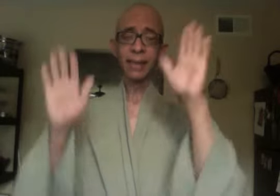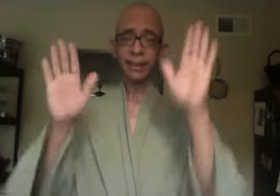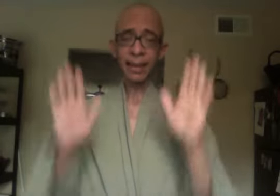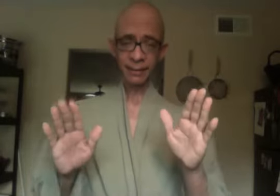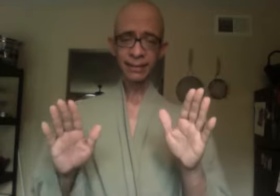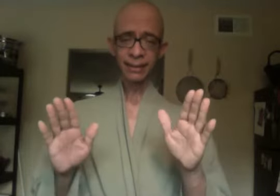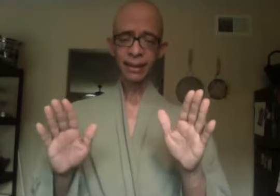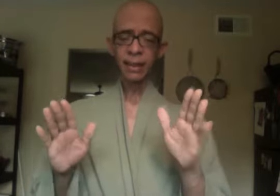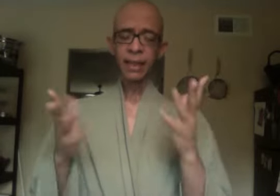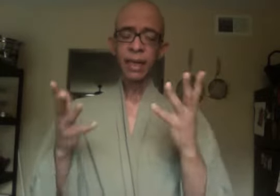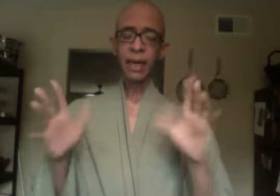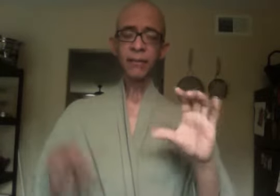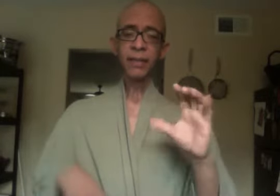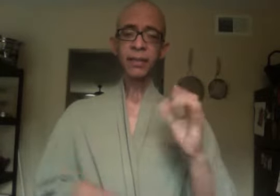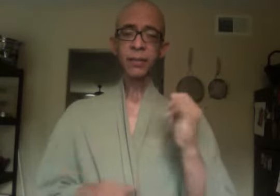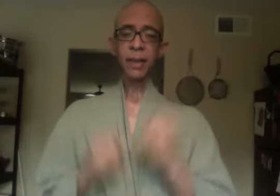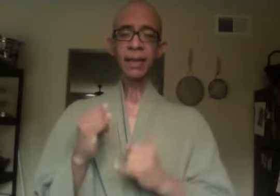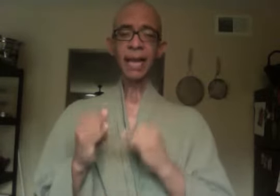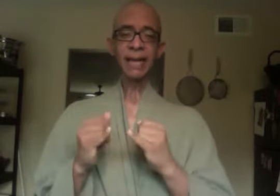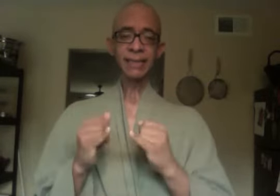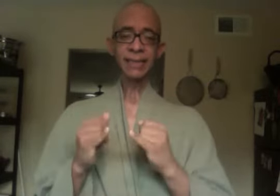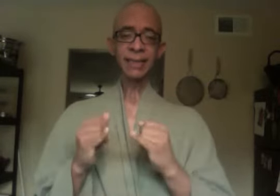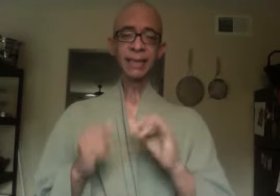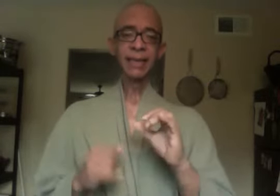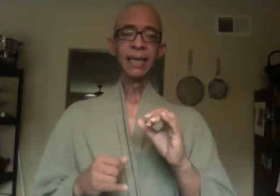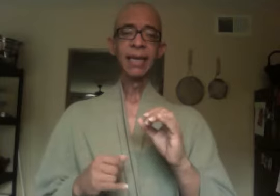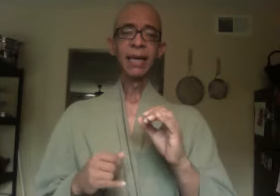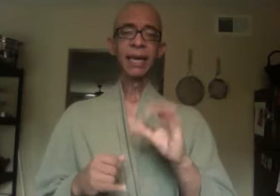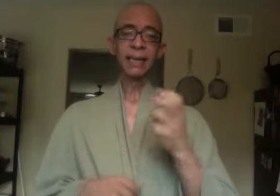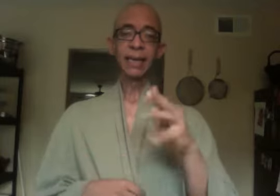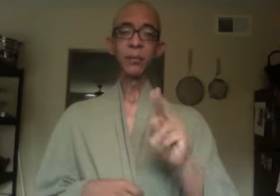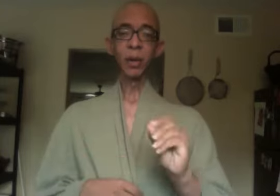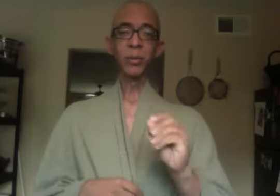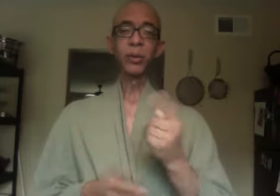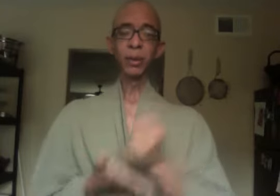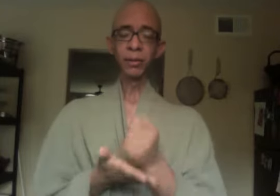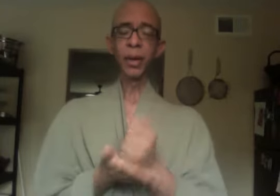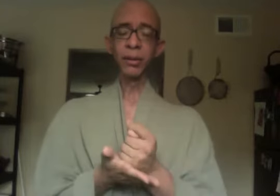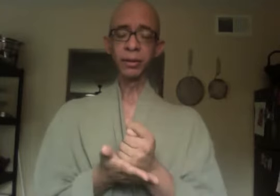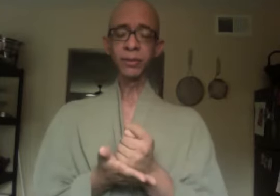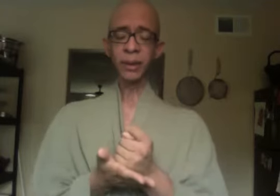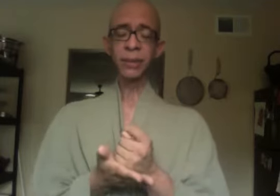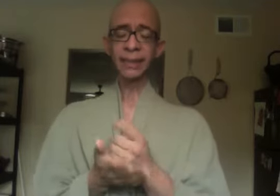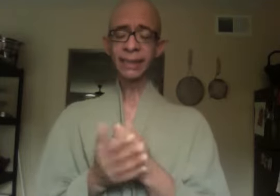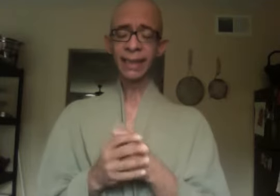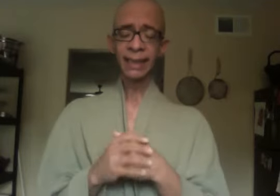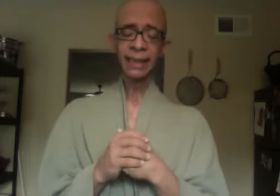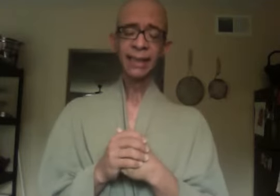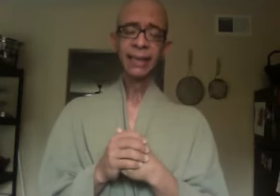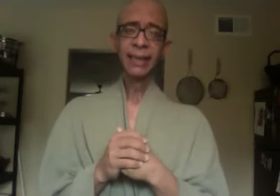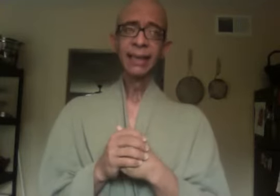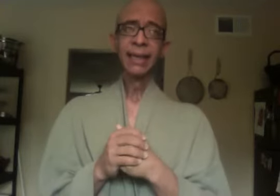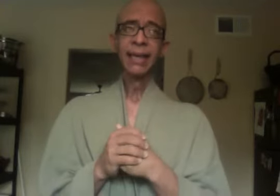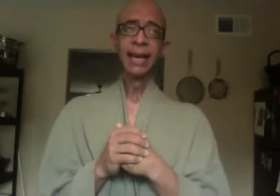Sunday, I finished my last chemo round of treatments.